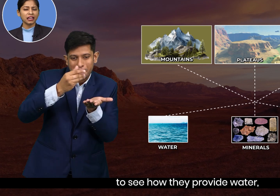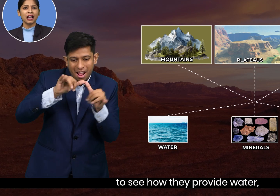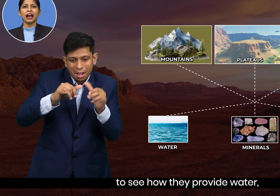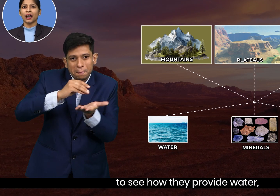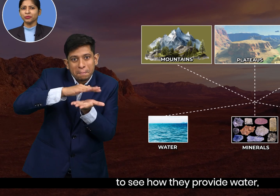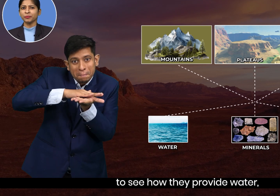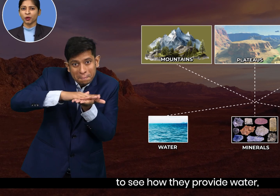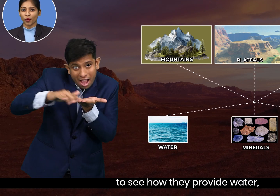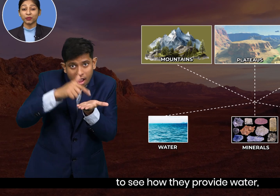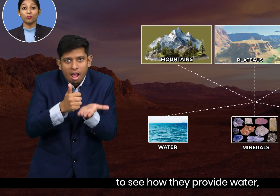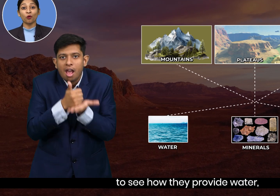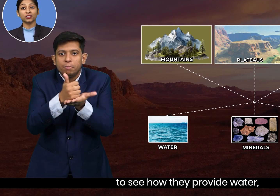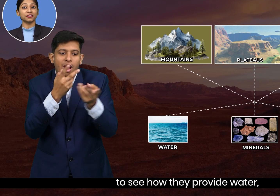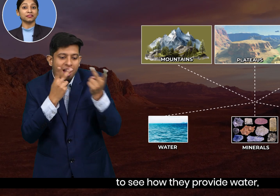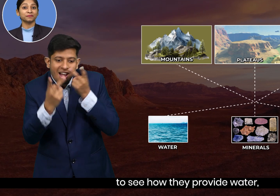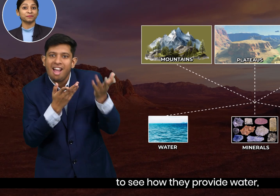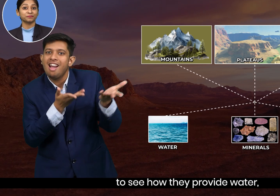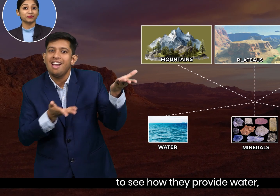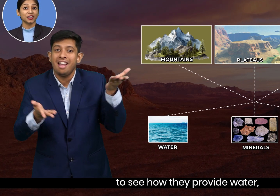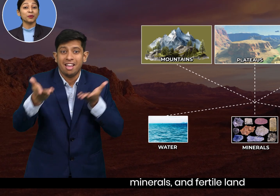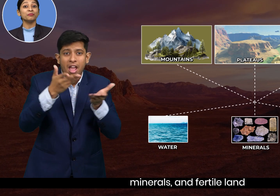see how they provide water,